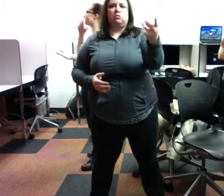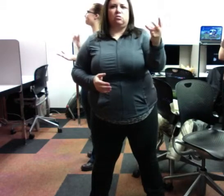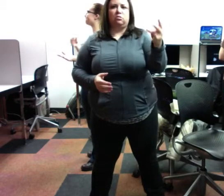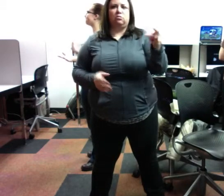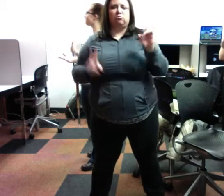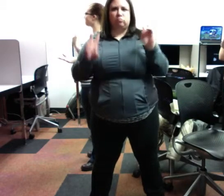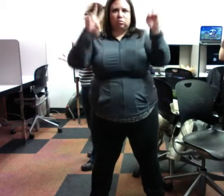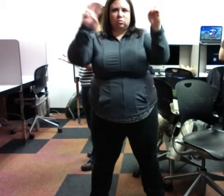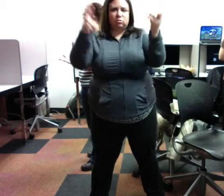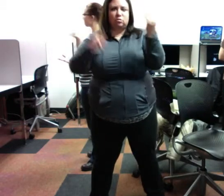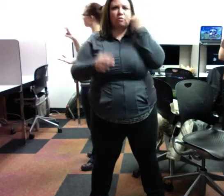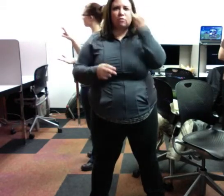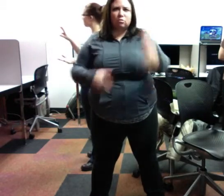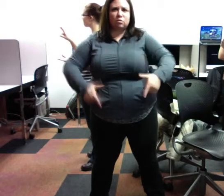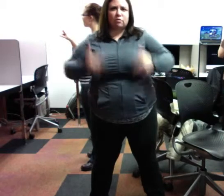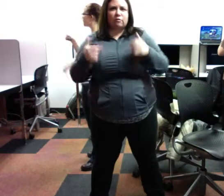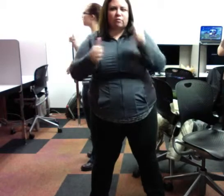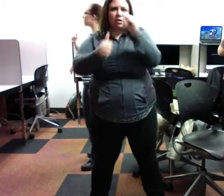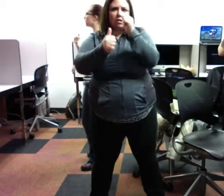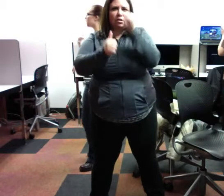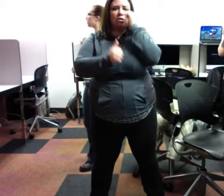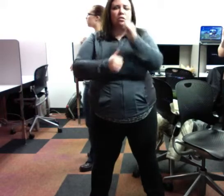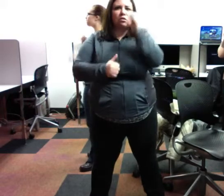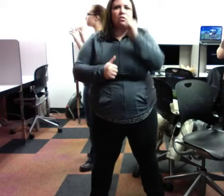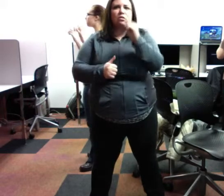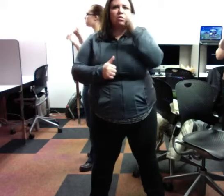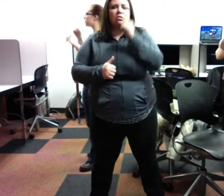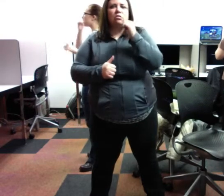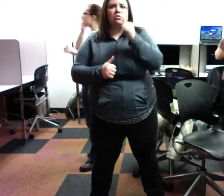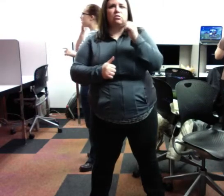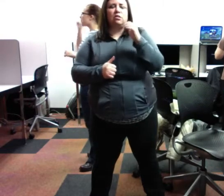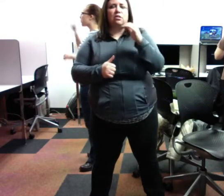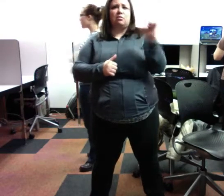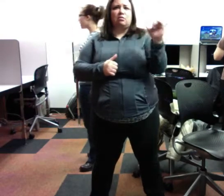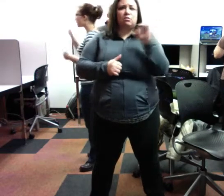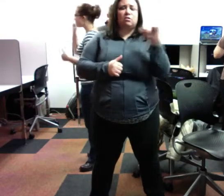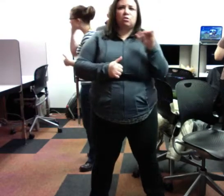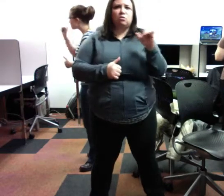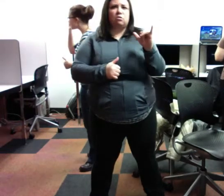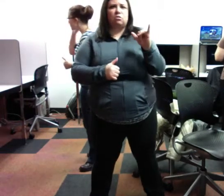"If you live each day as if it was your last, someday you'll most certainly be right."